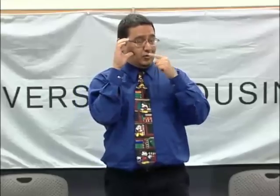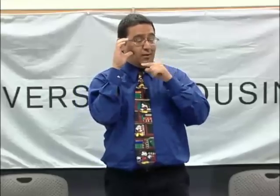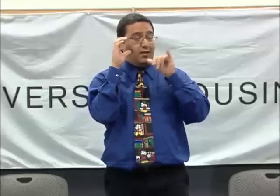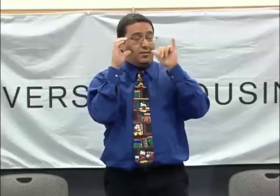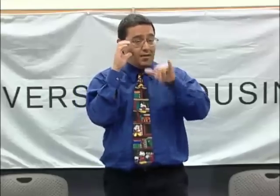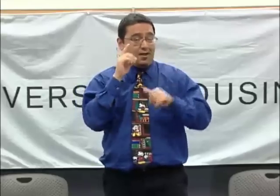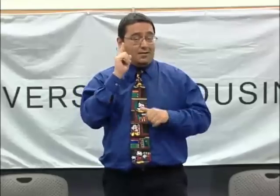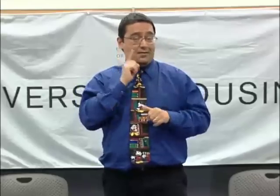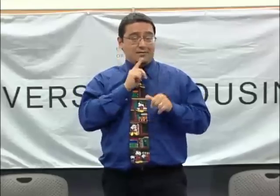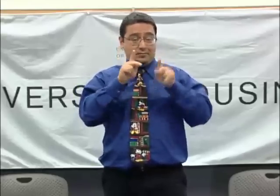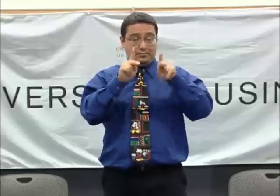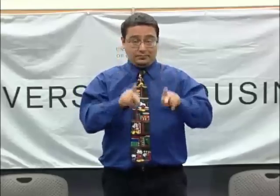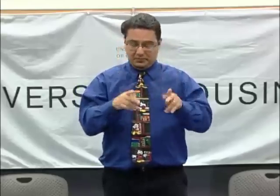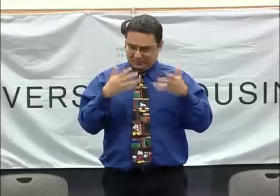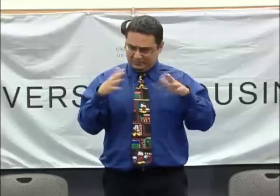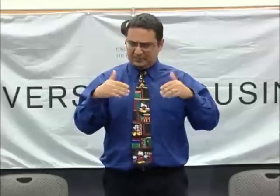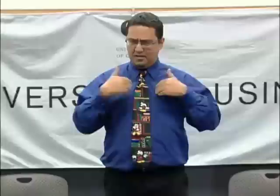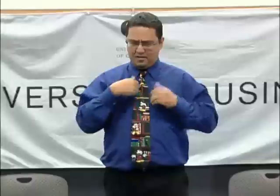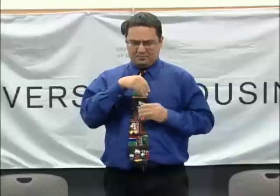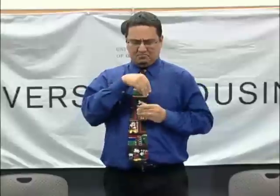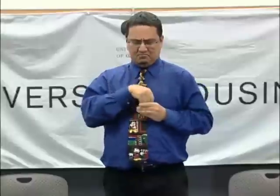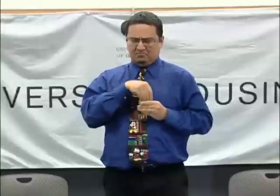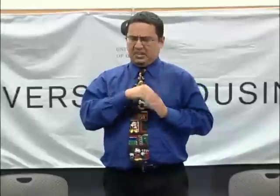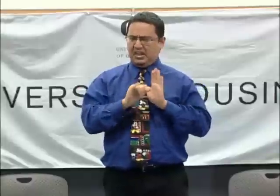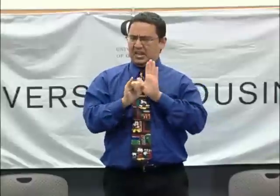hear and see, that person